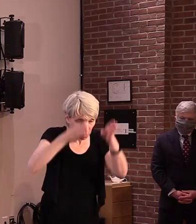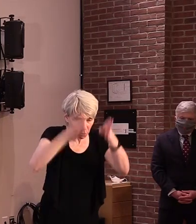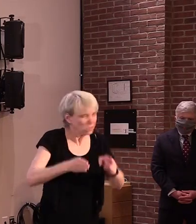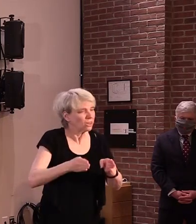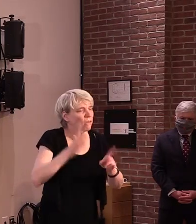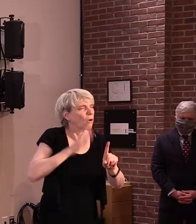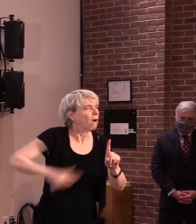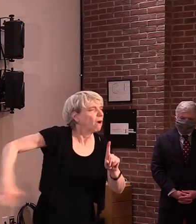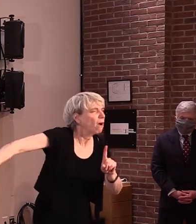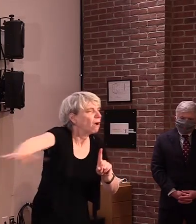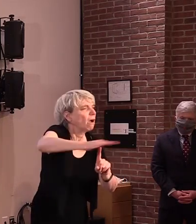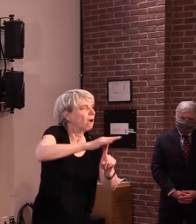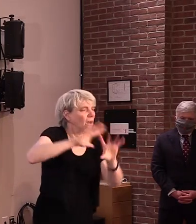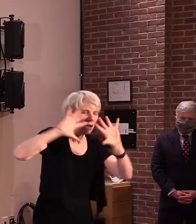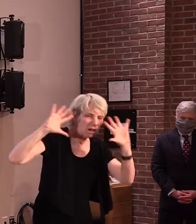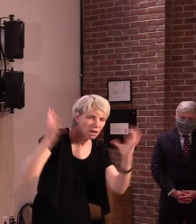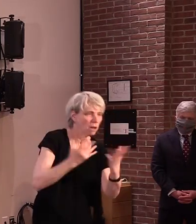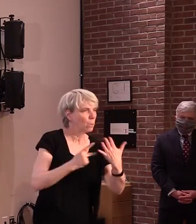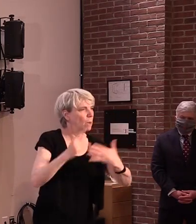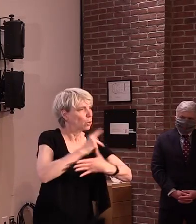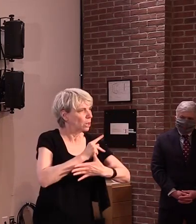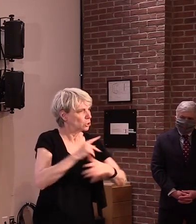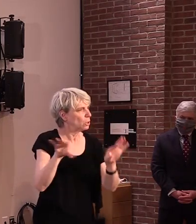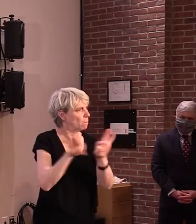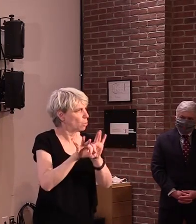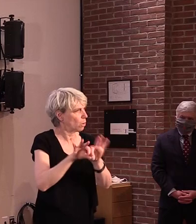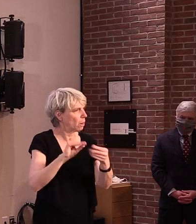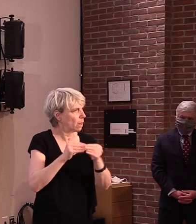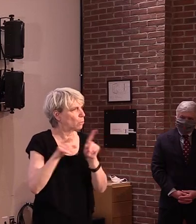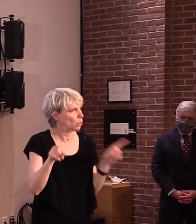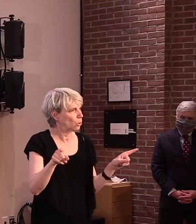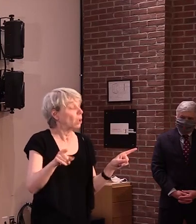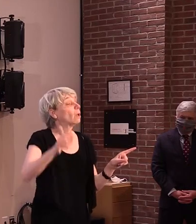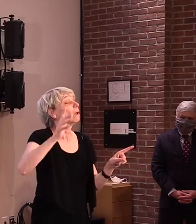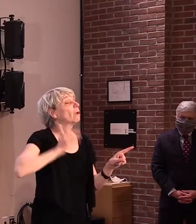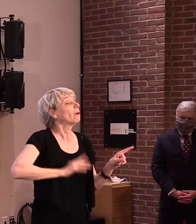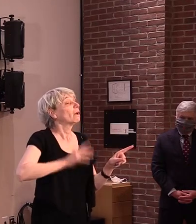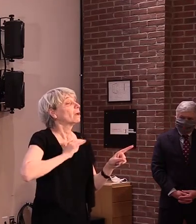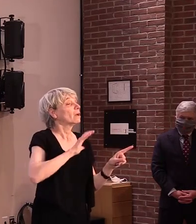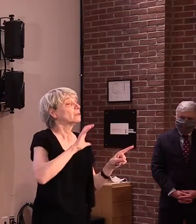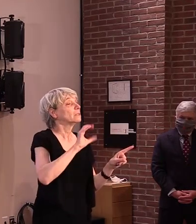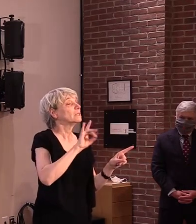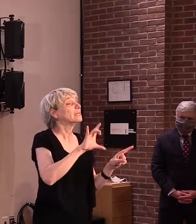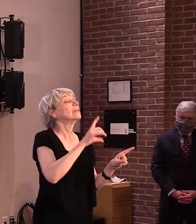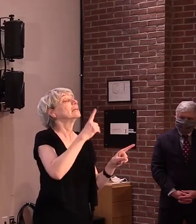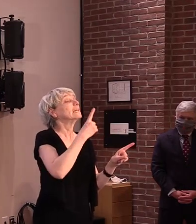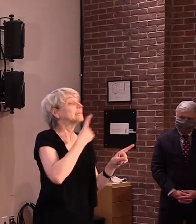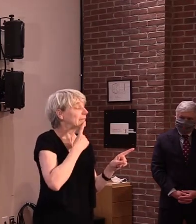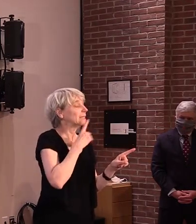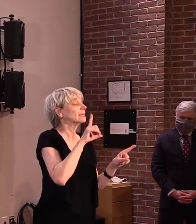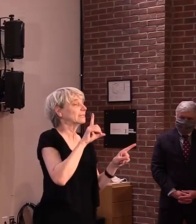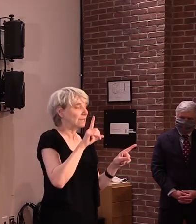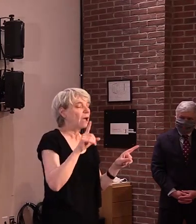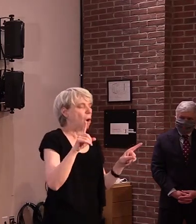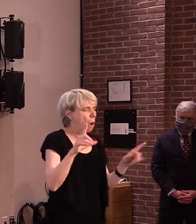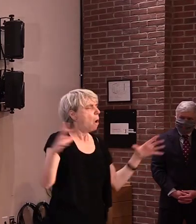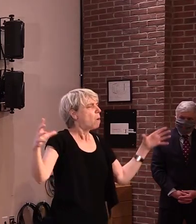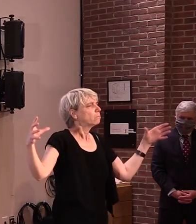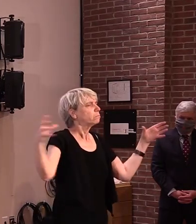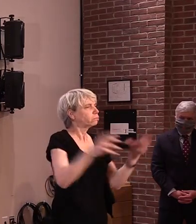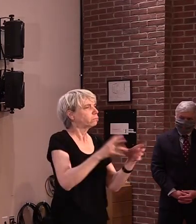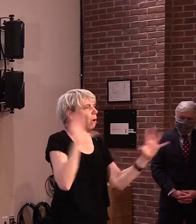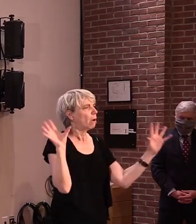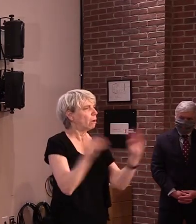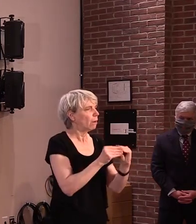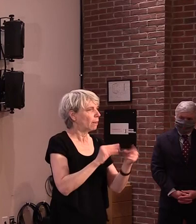virus. CDC, I believe, originally recommended putting all tests together, and now, of course,